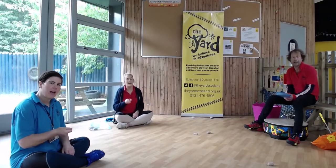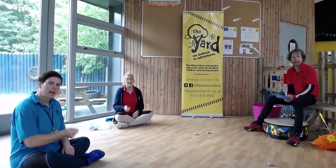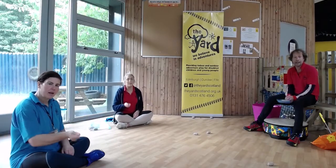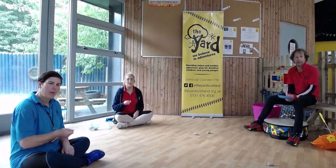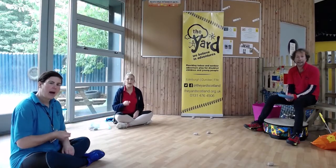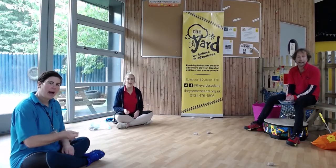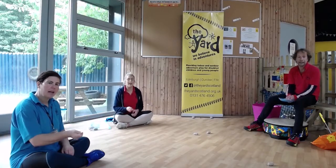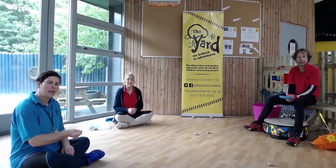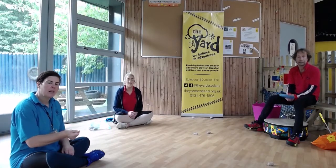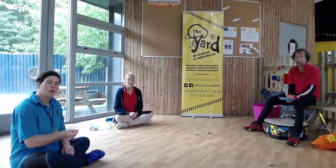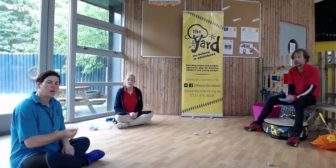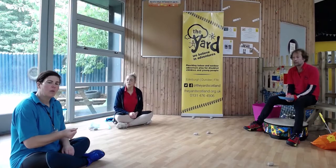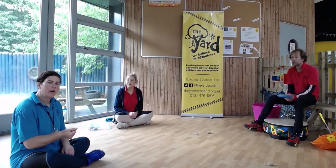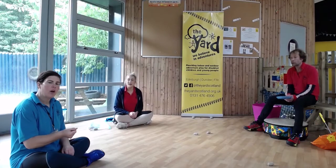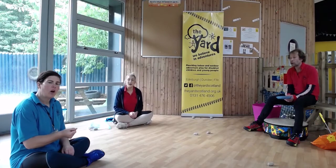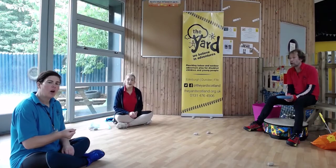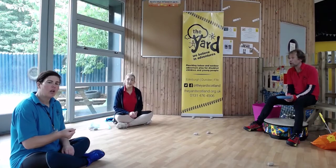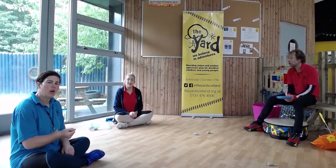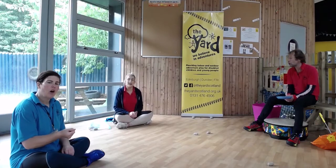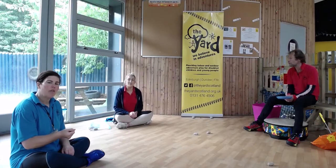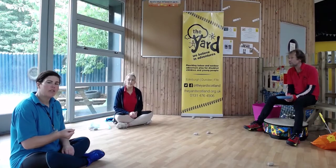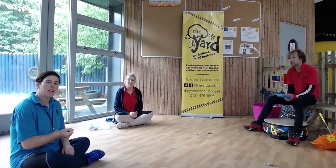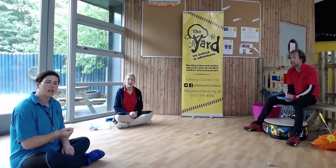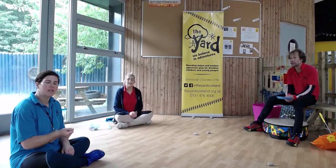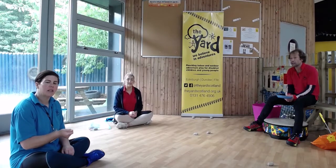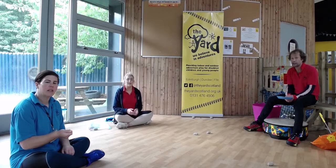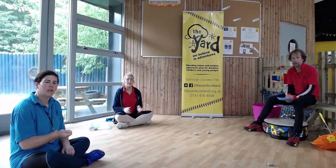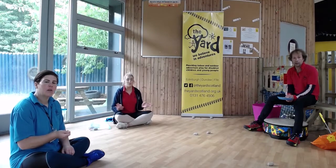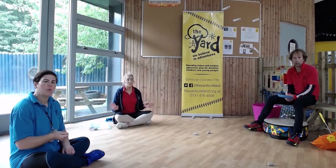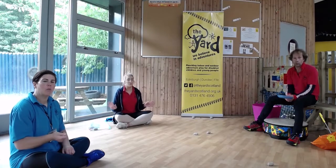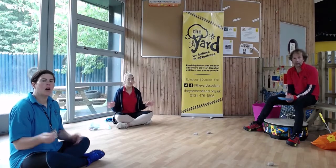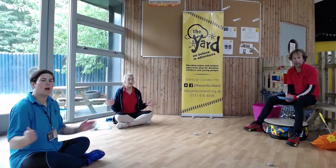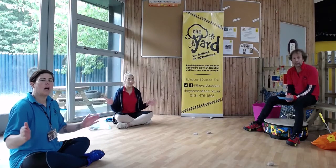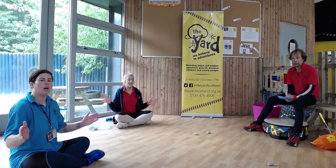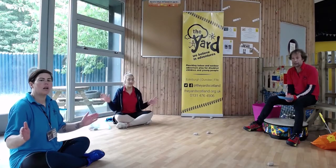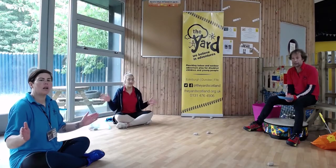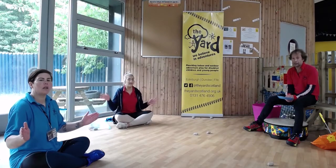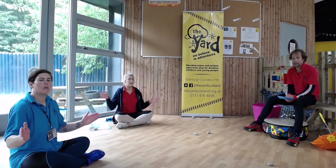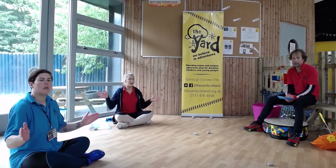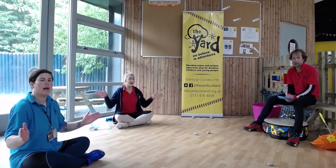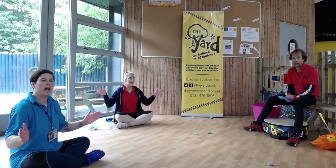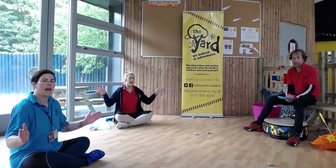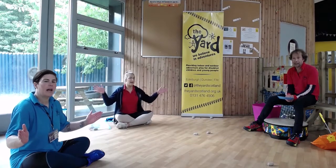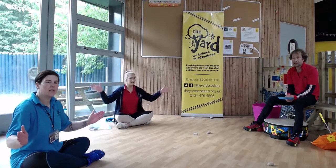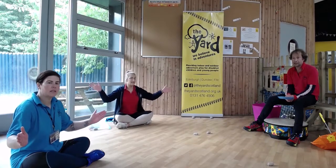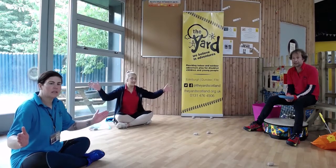in a pan, when all of a sudden one went